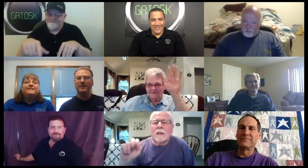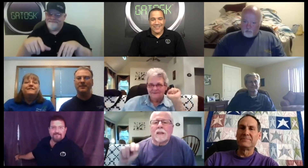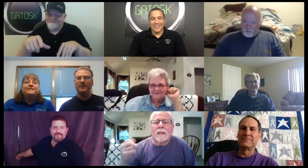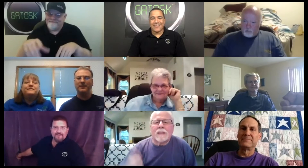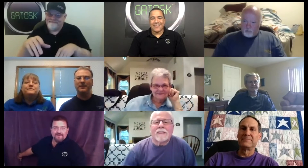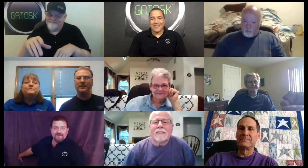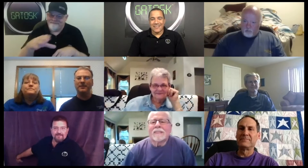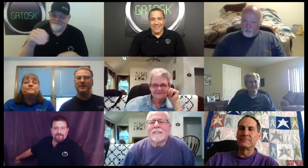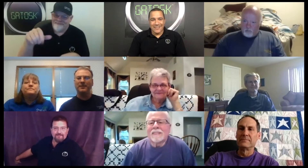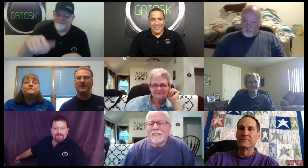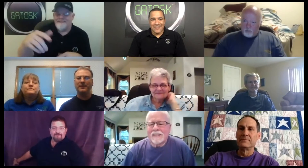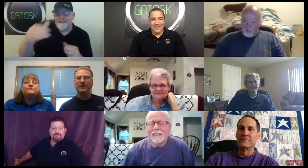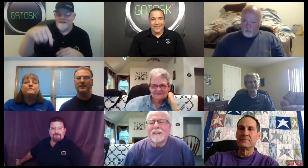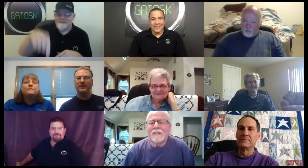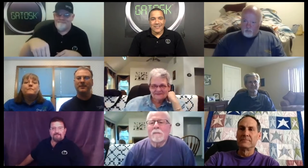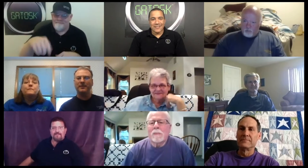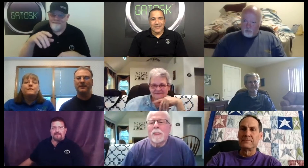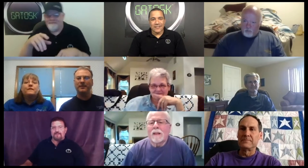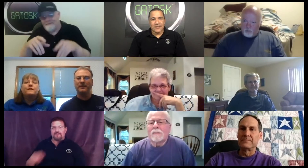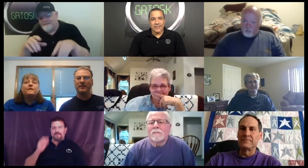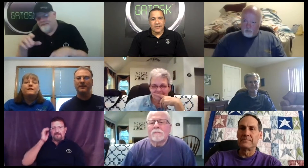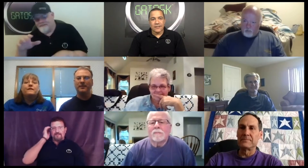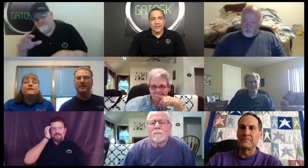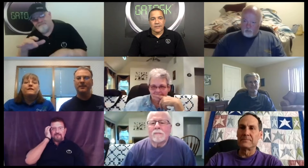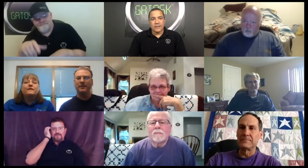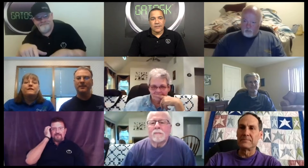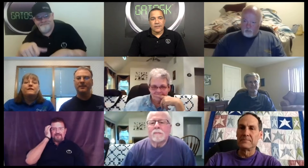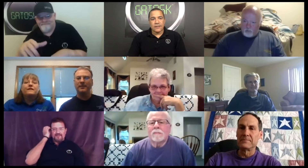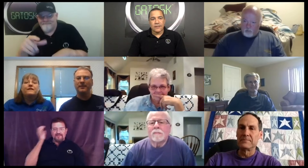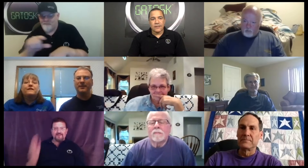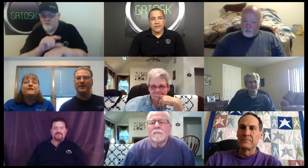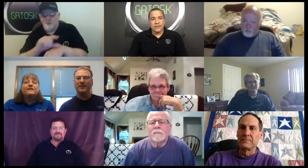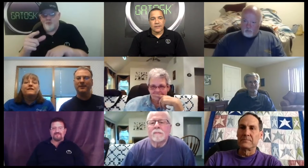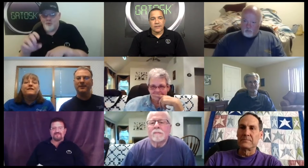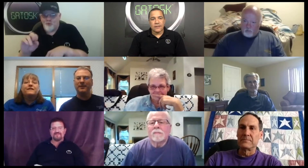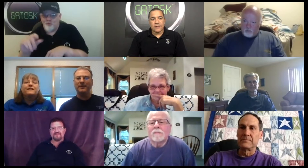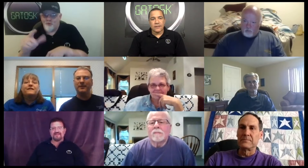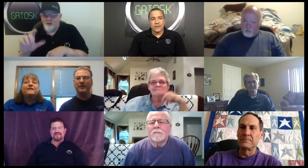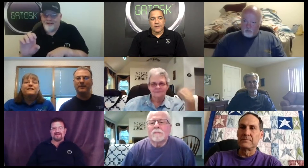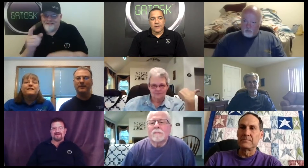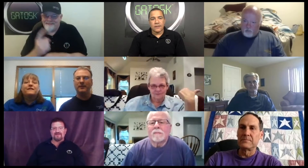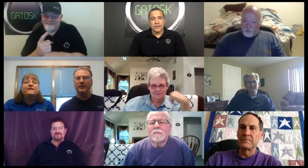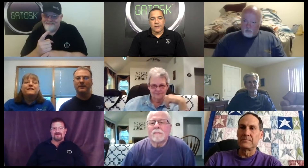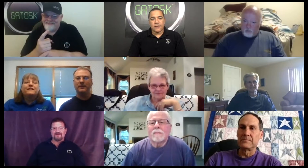sorry, Susan. And then there's down below there is let's see, George,